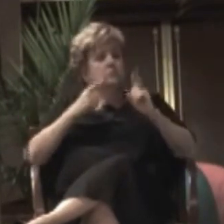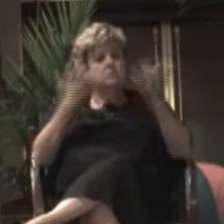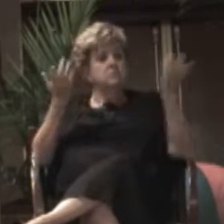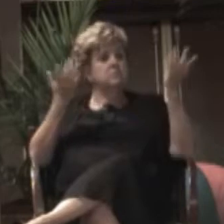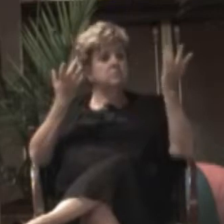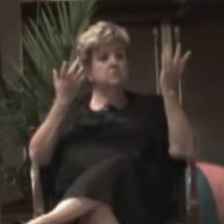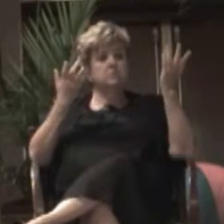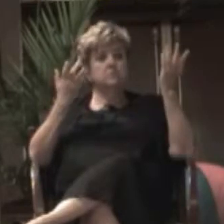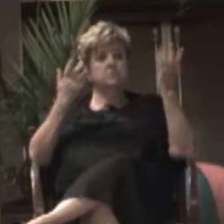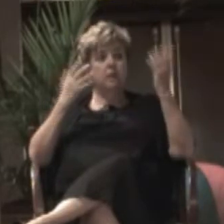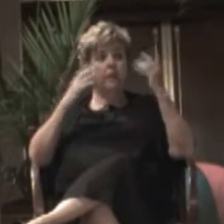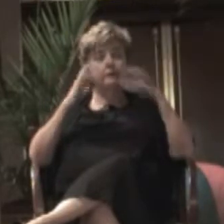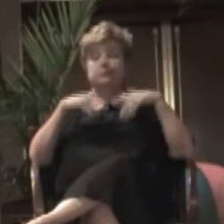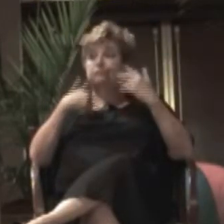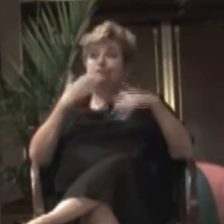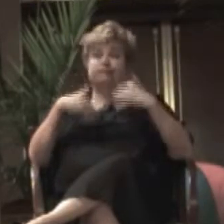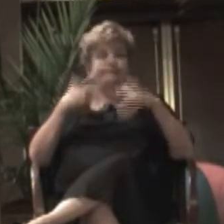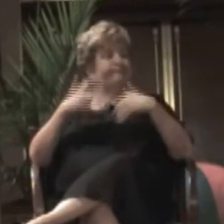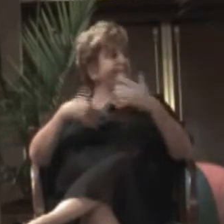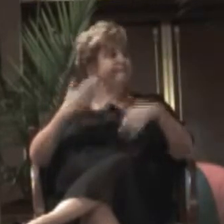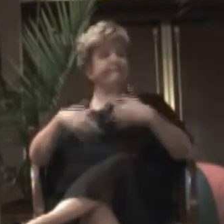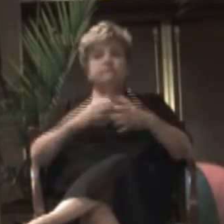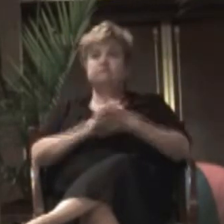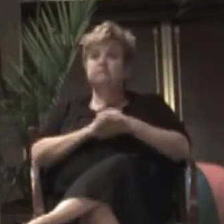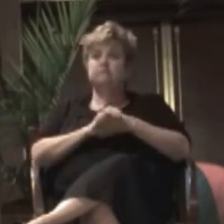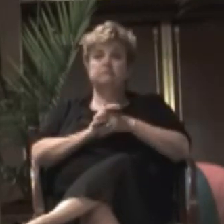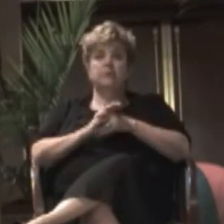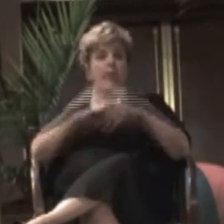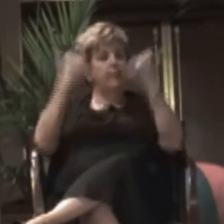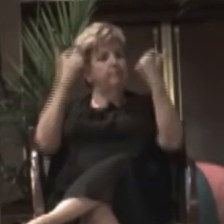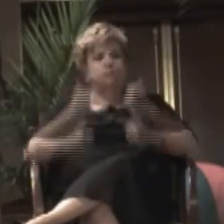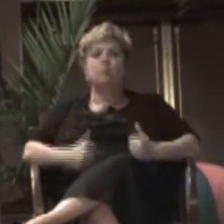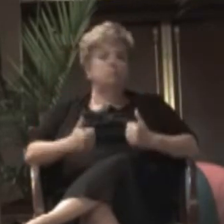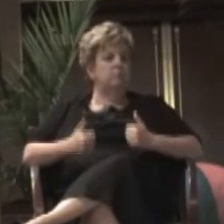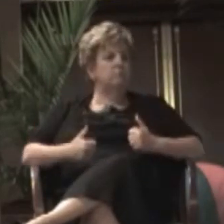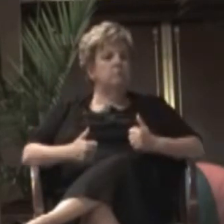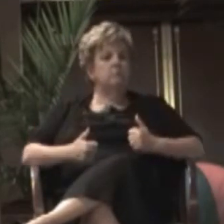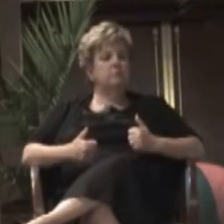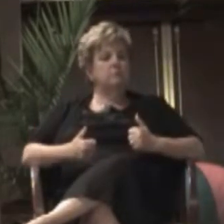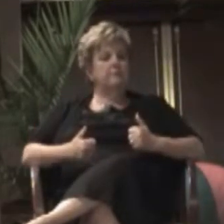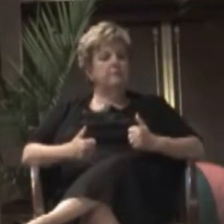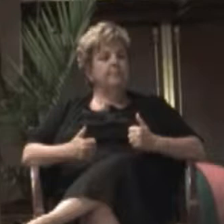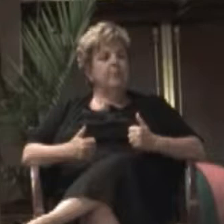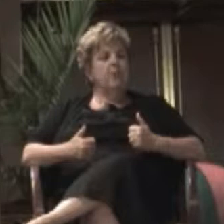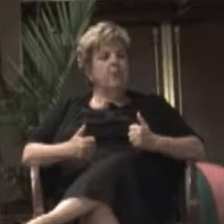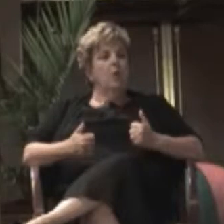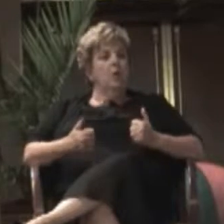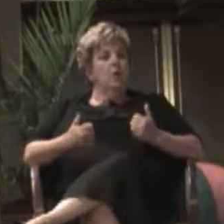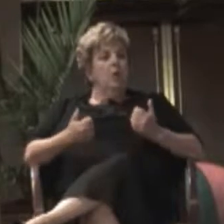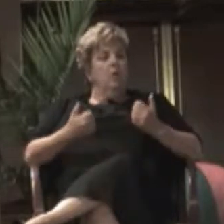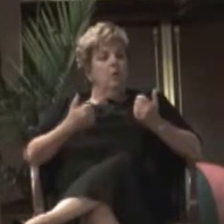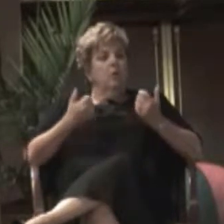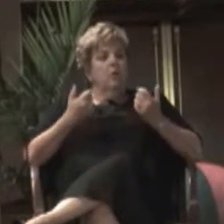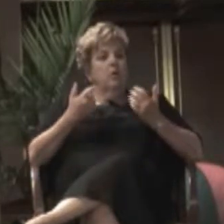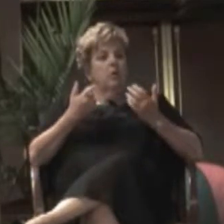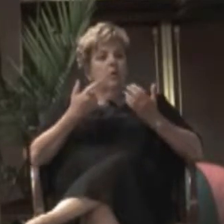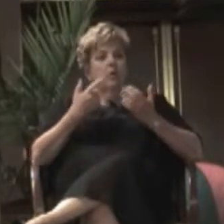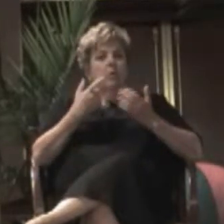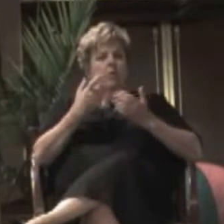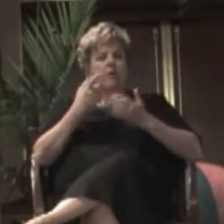just scrambling hard and going downhill quick. And I wound up, for some reason, up in Flint, Michigan, for God's